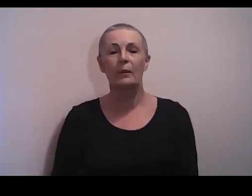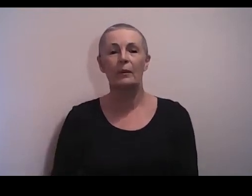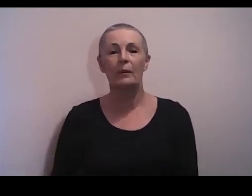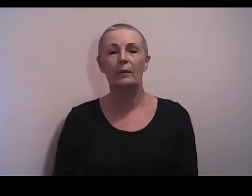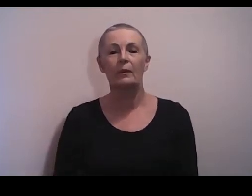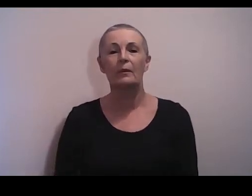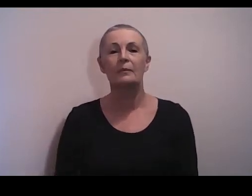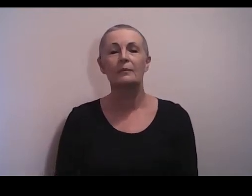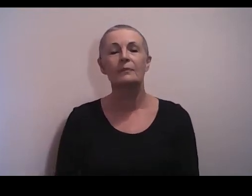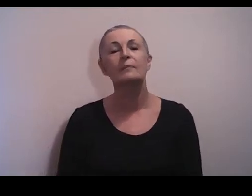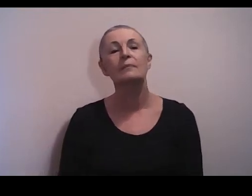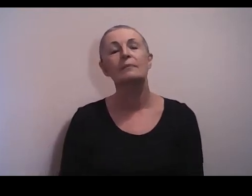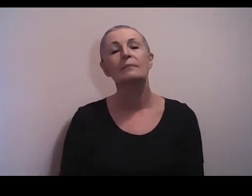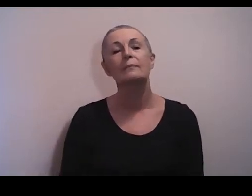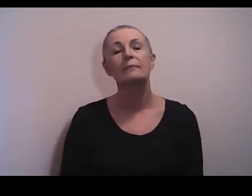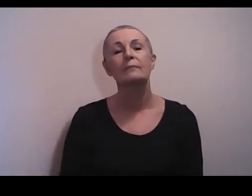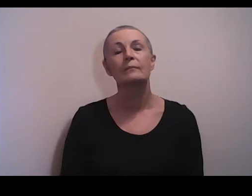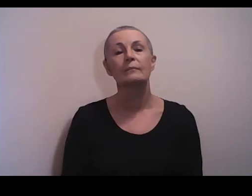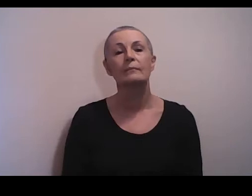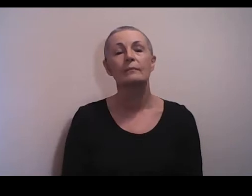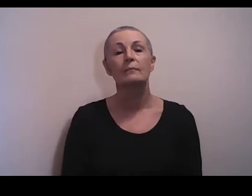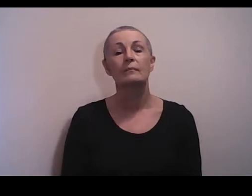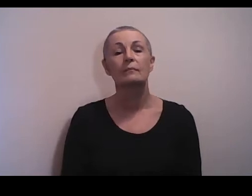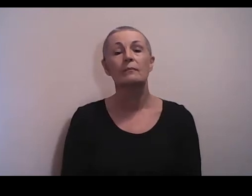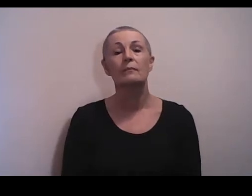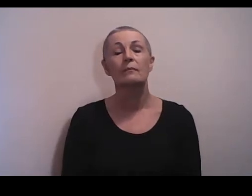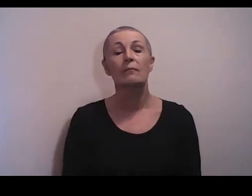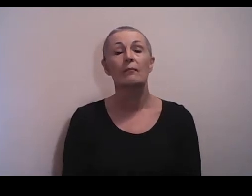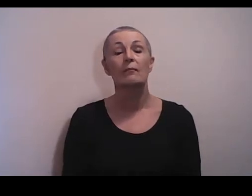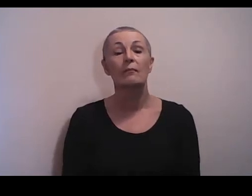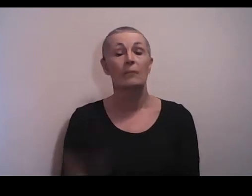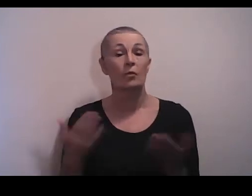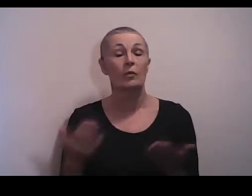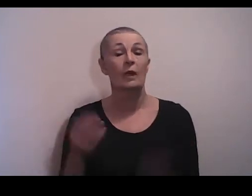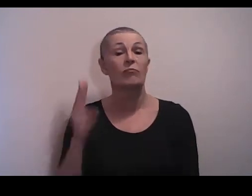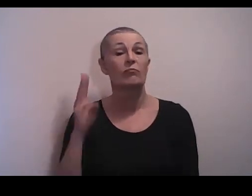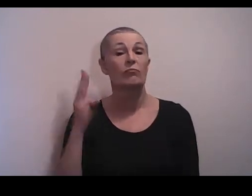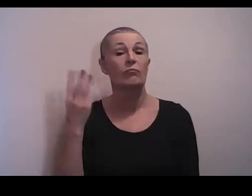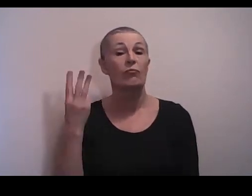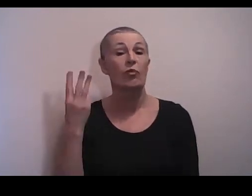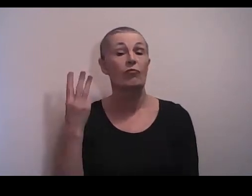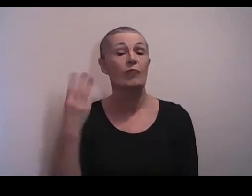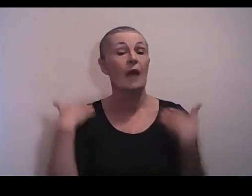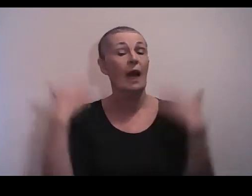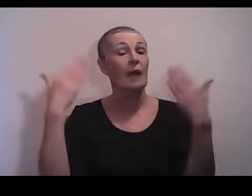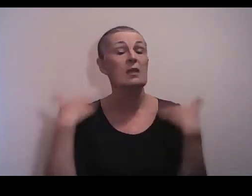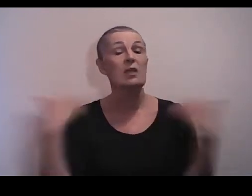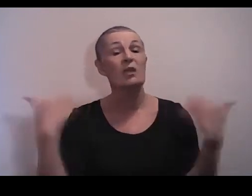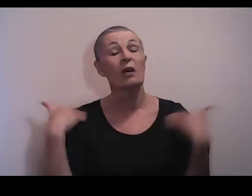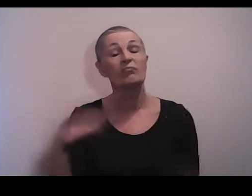So again, the 3 exercises that we are doing today will take approximately